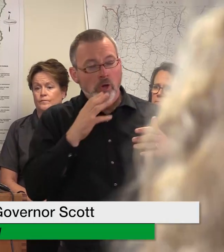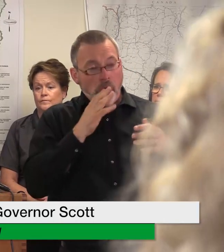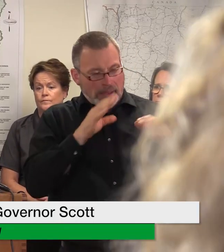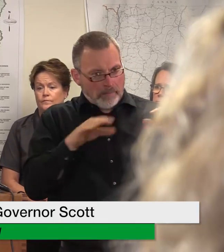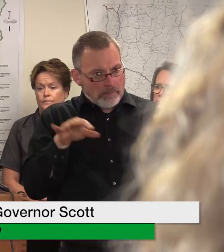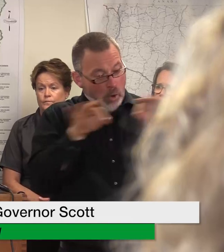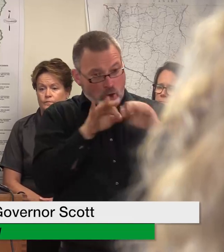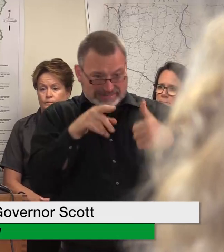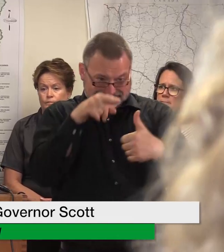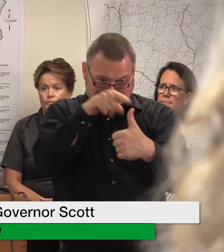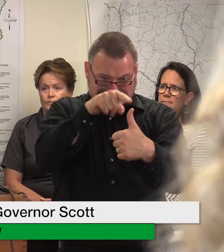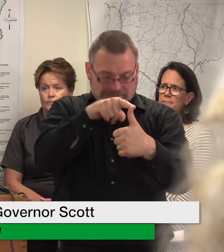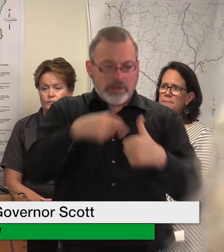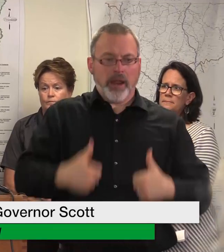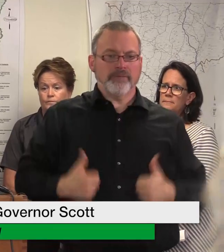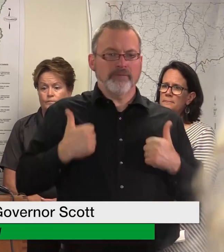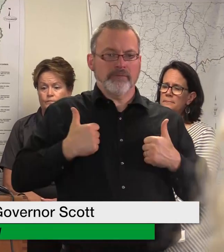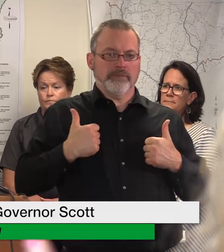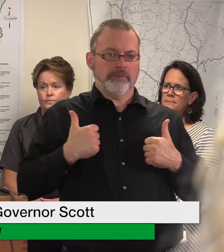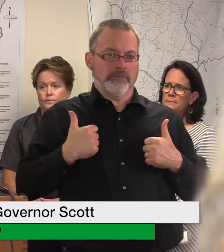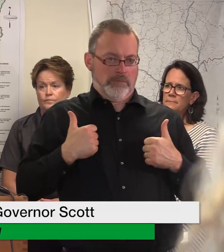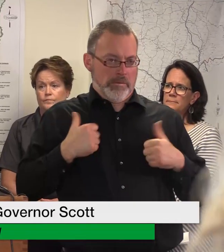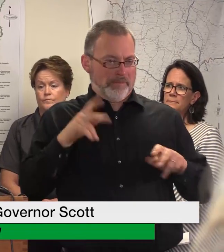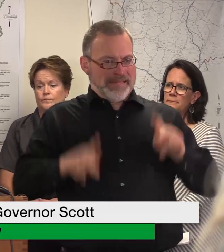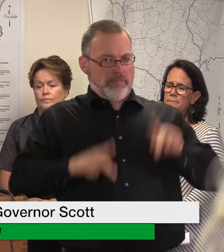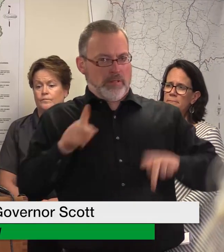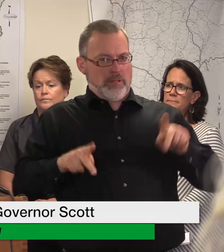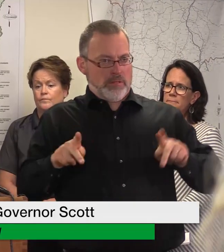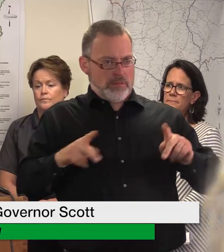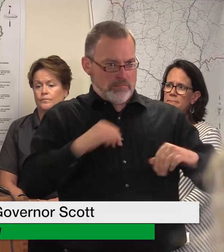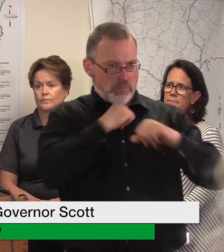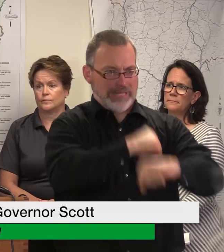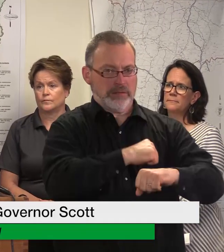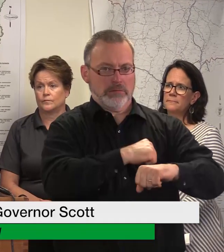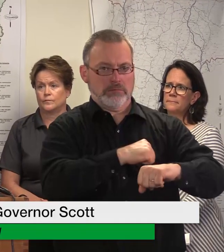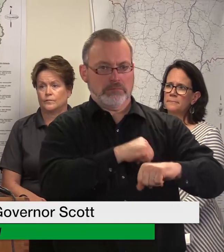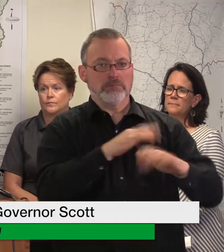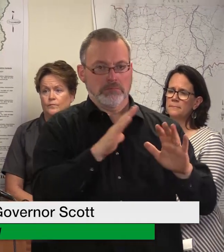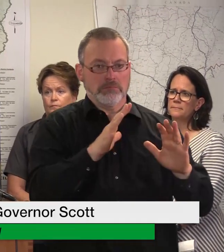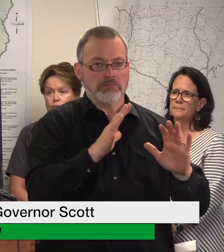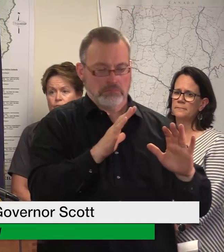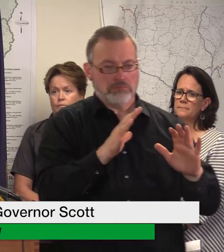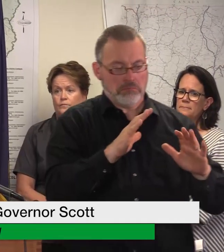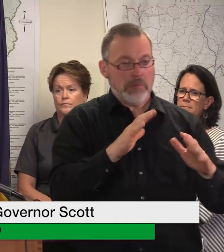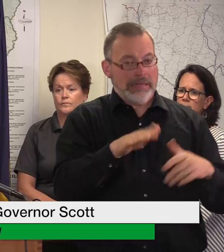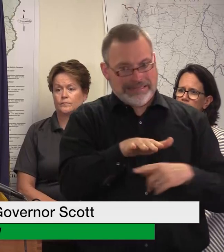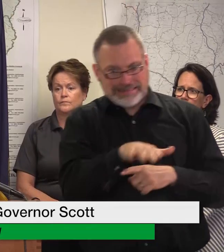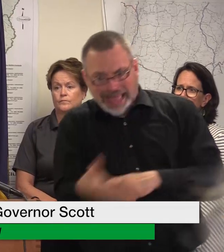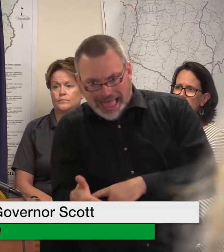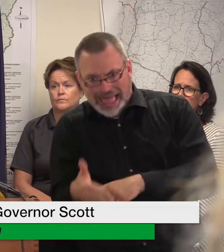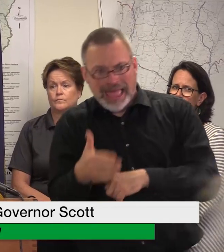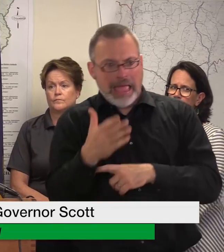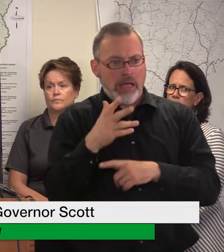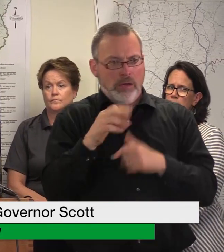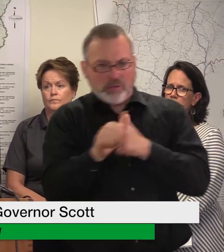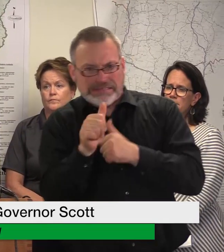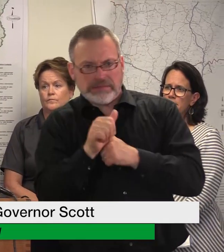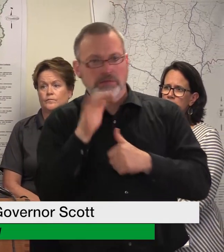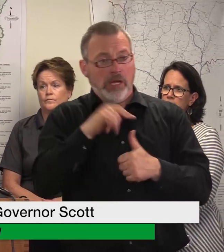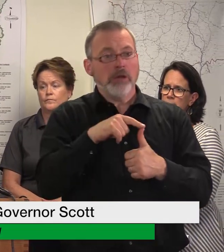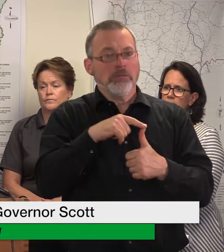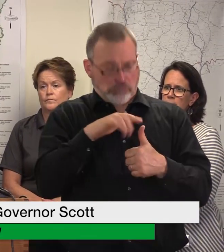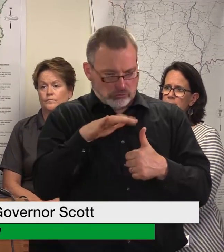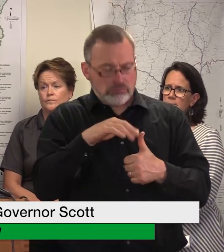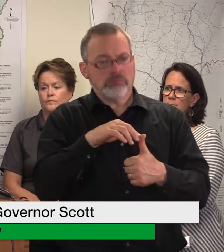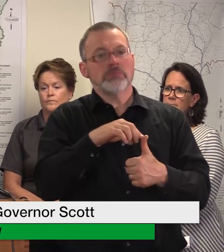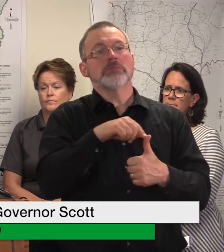those homeowners and keep them out of harm's way. But some of the practical issues, like